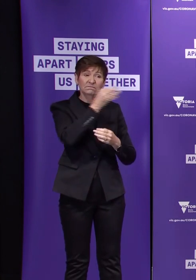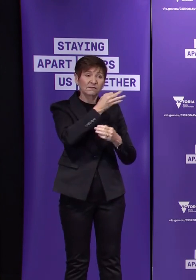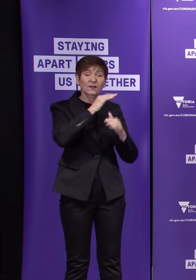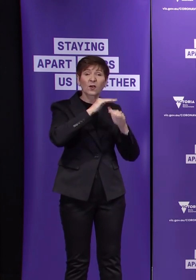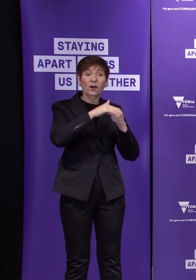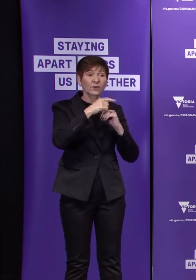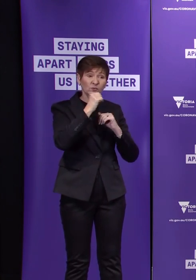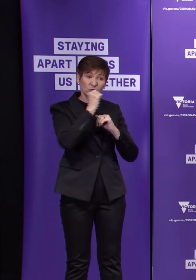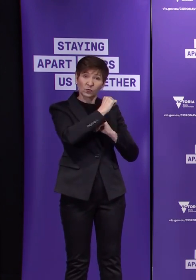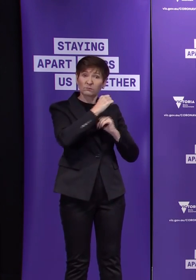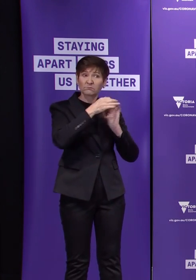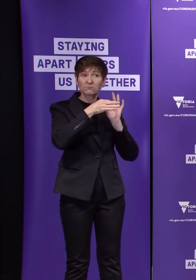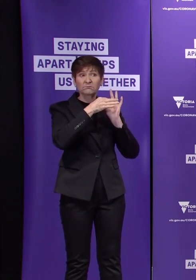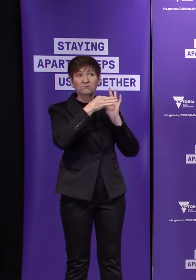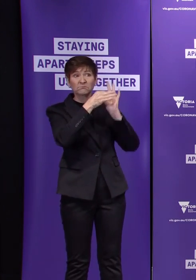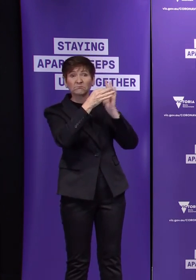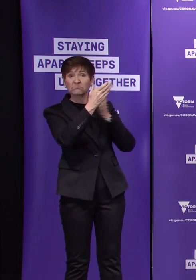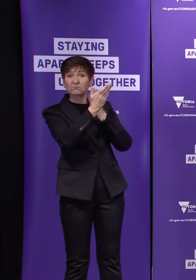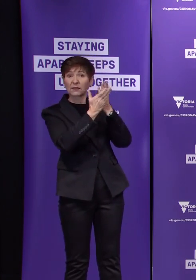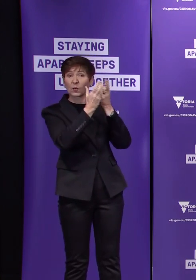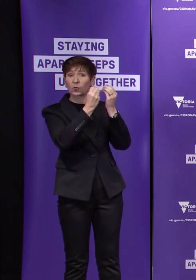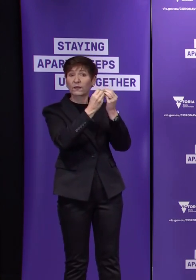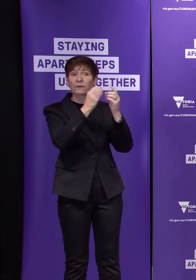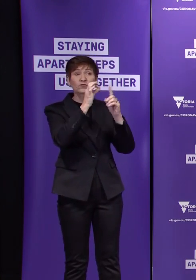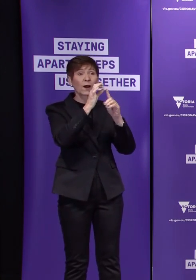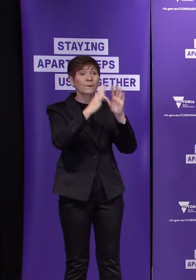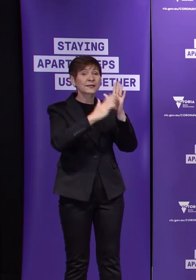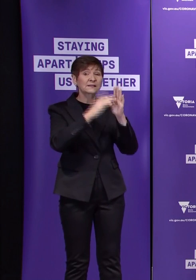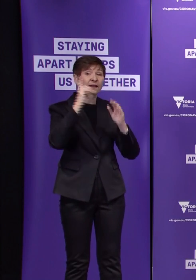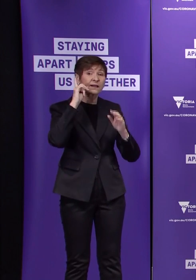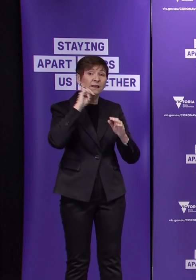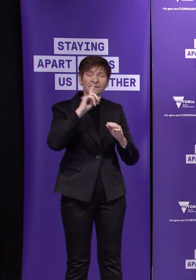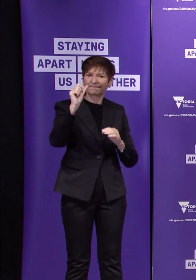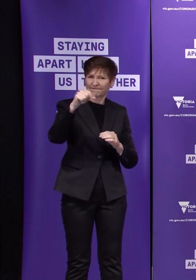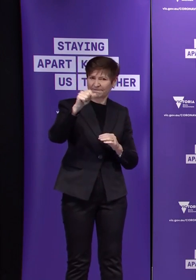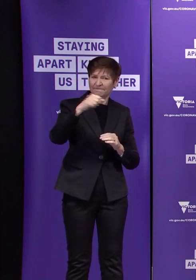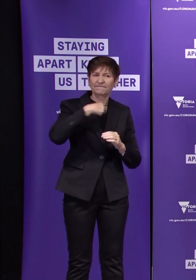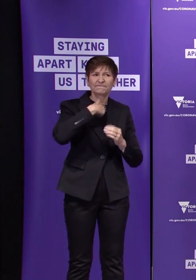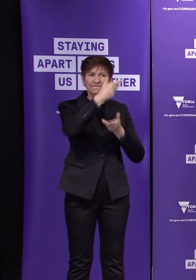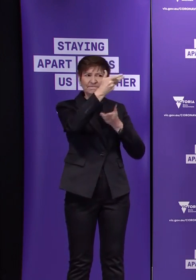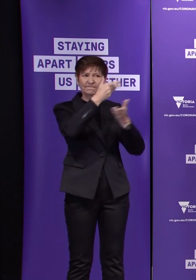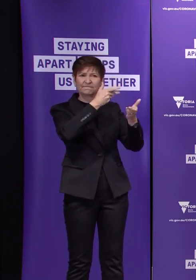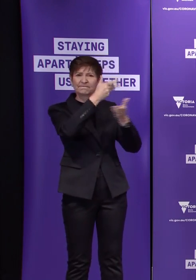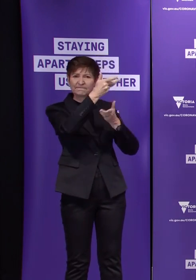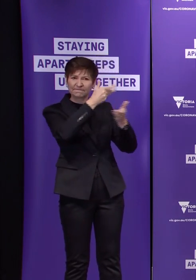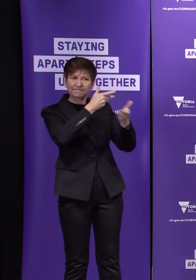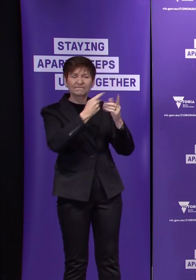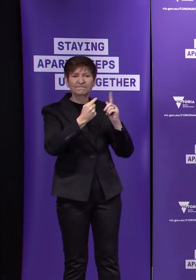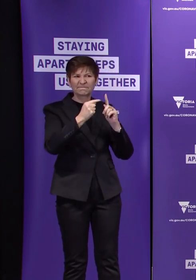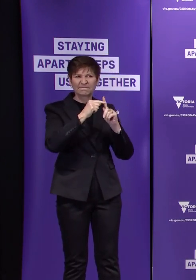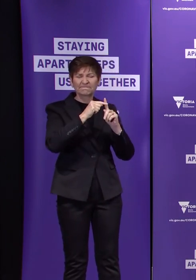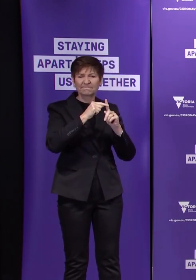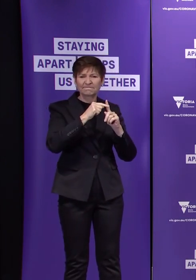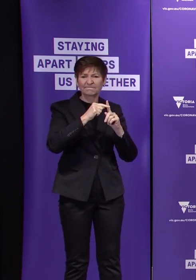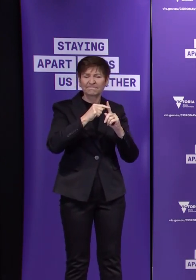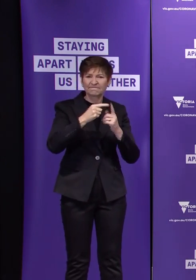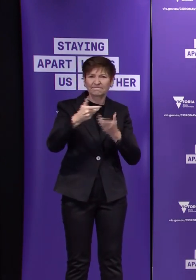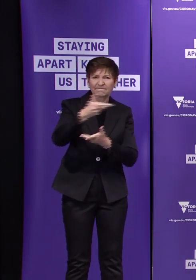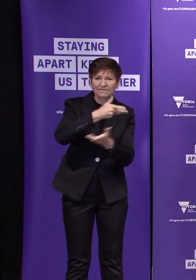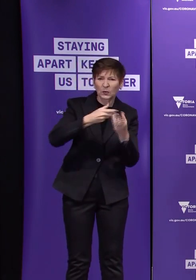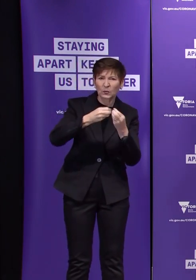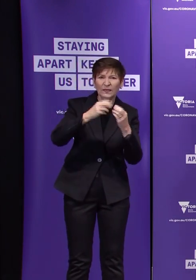My communications with the Prime Minister yesterday were more focused on communicating with families of aged care residents. He understands, and so do